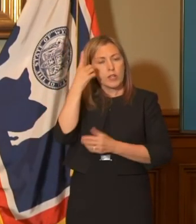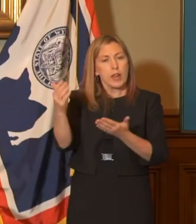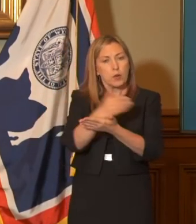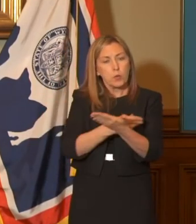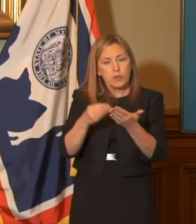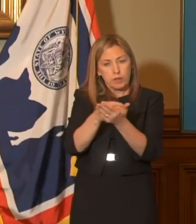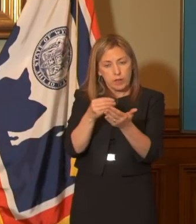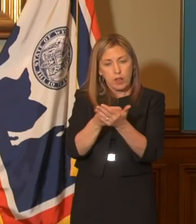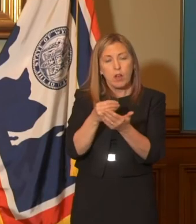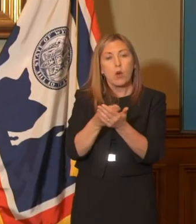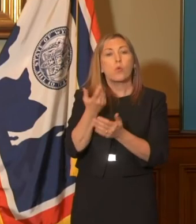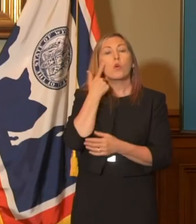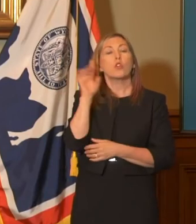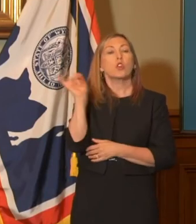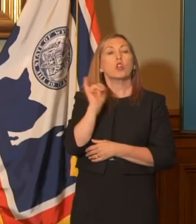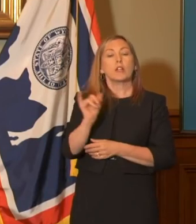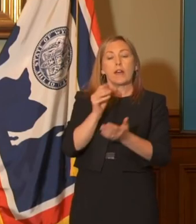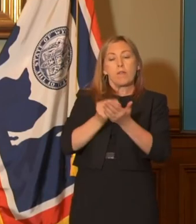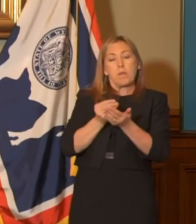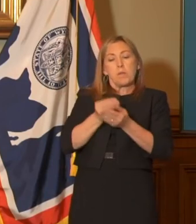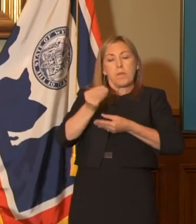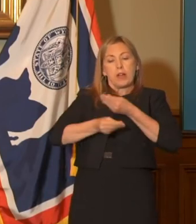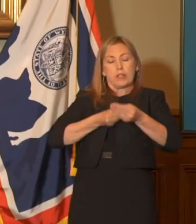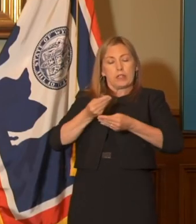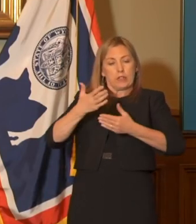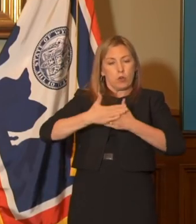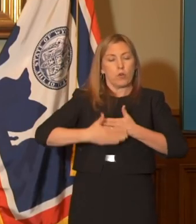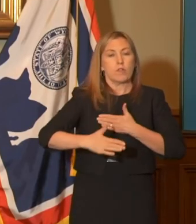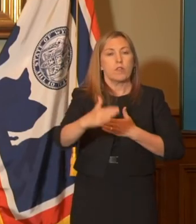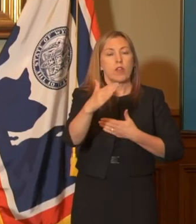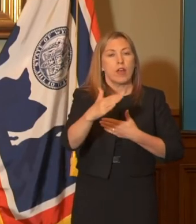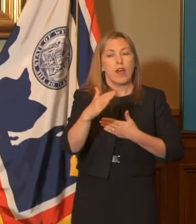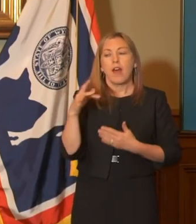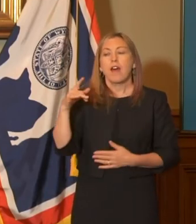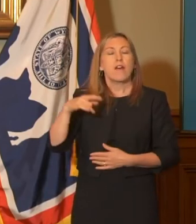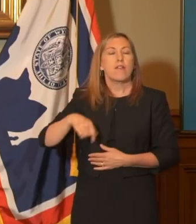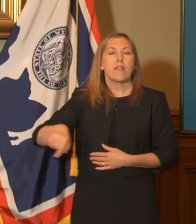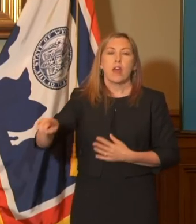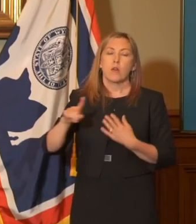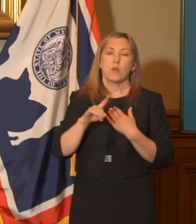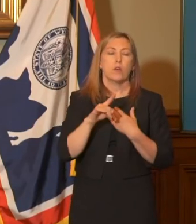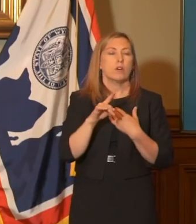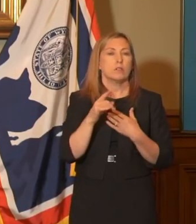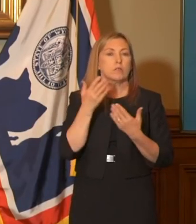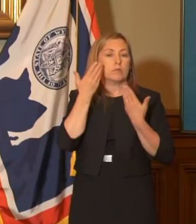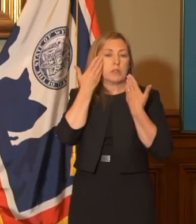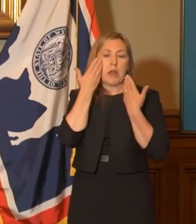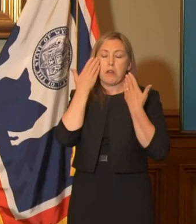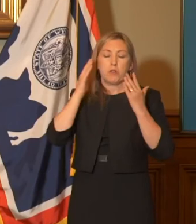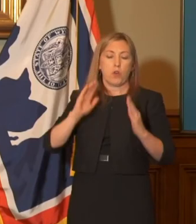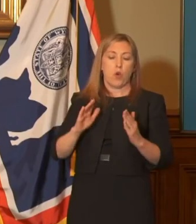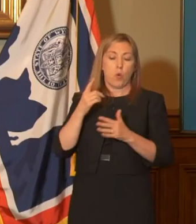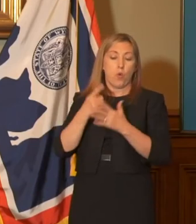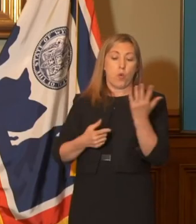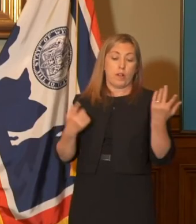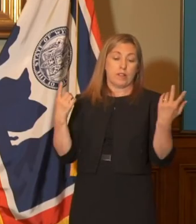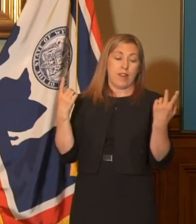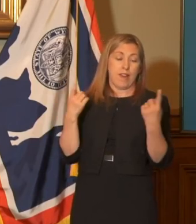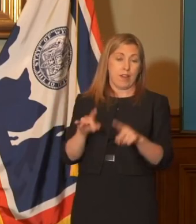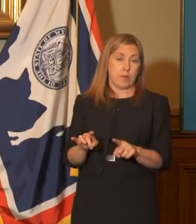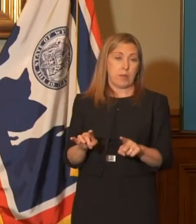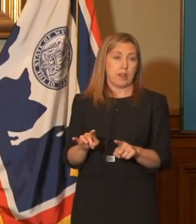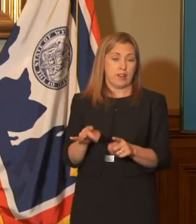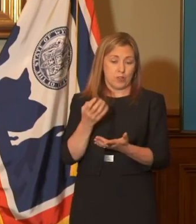budgeting purposes going forward. They will not have an indication of what's happened to